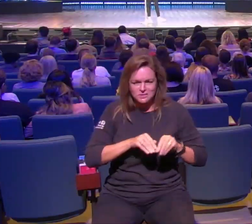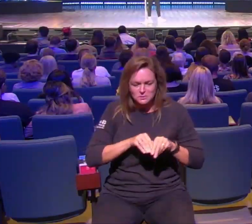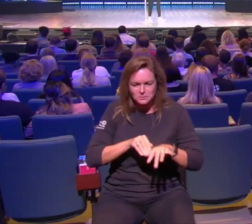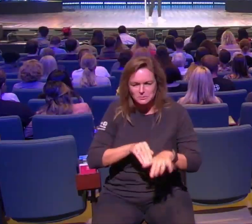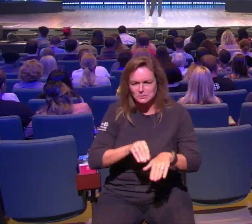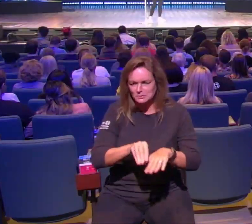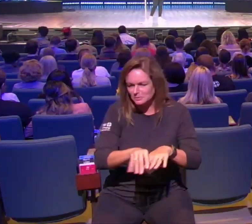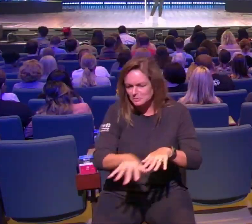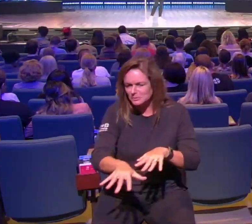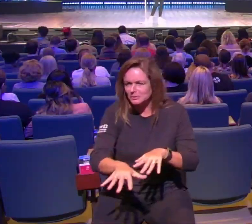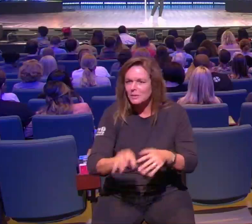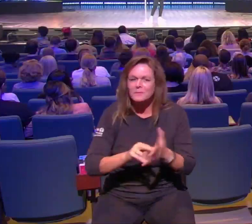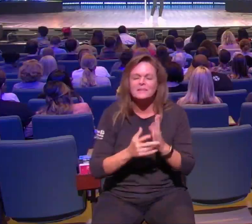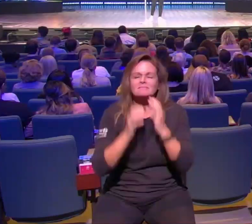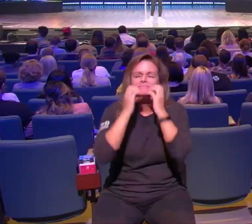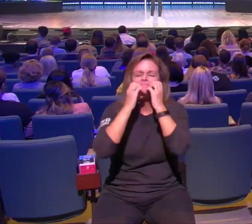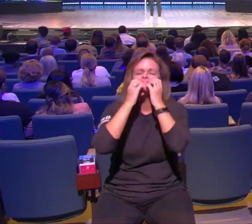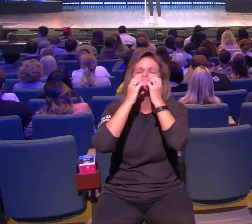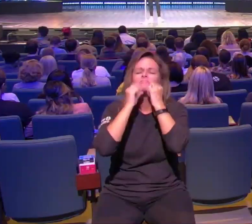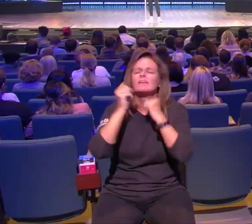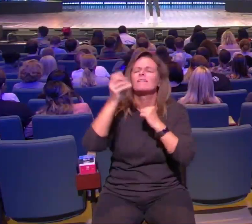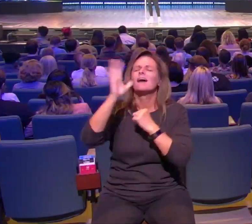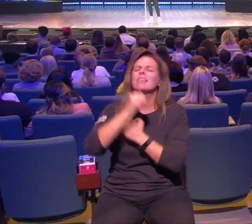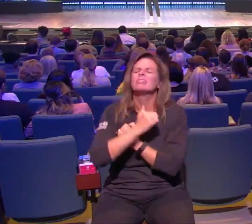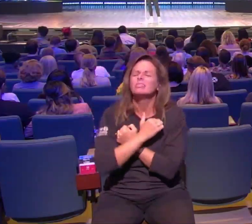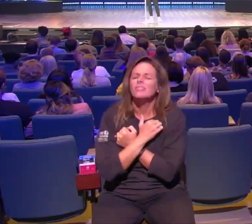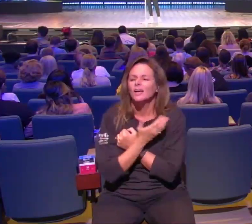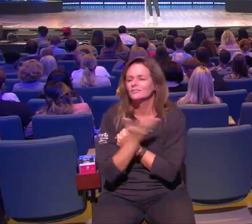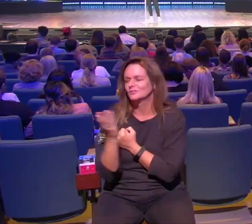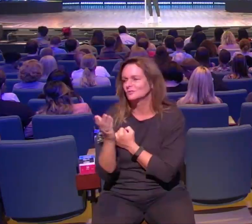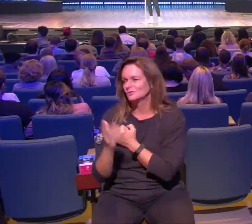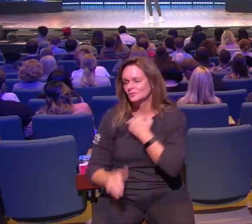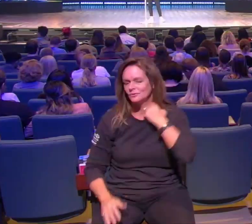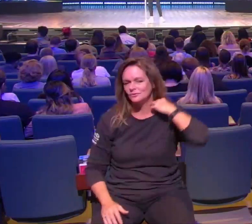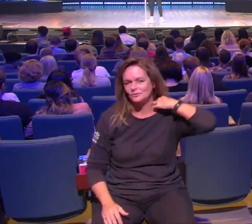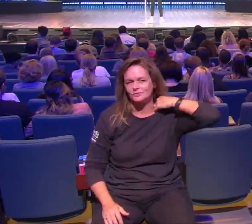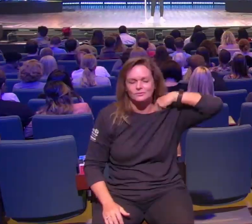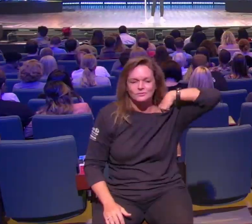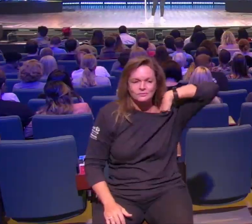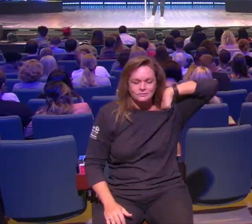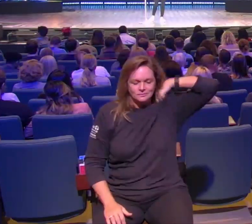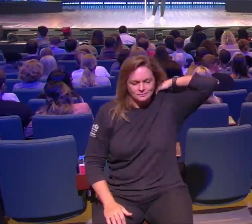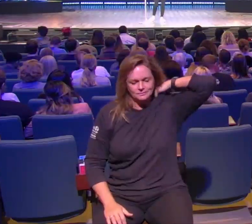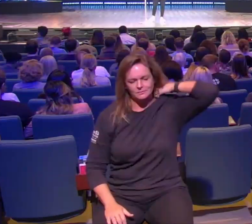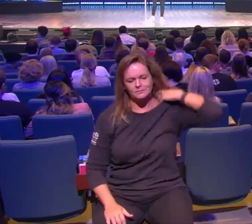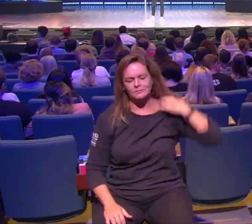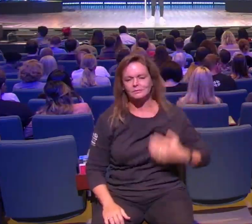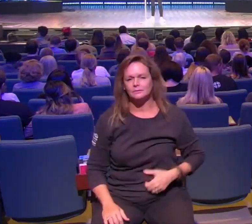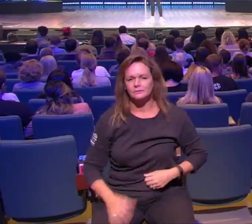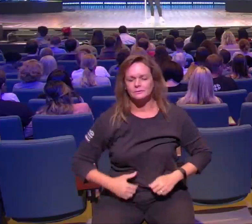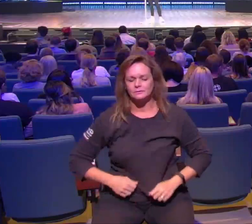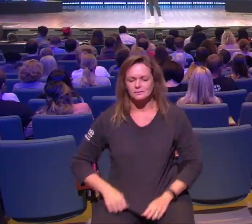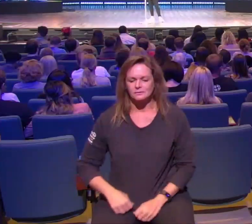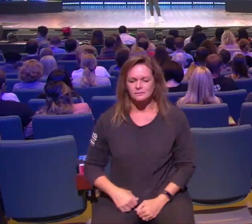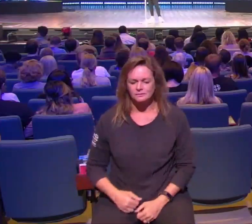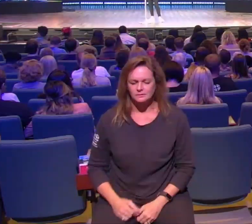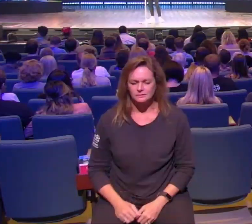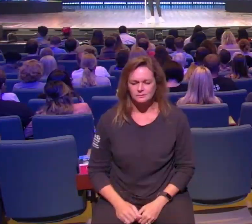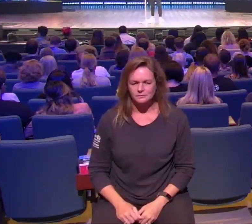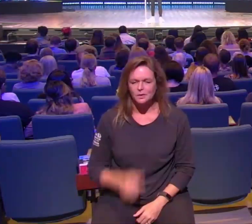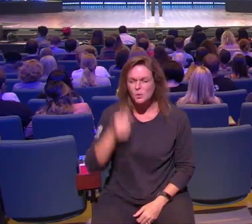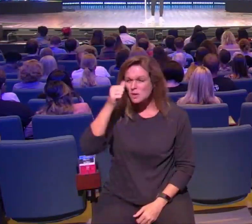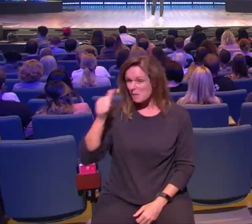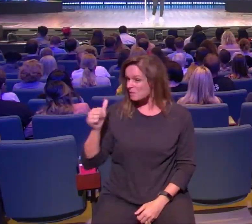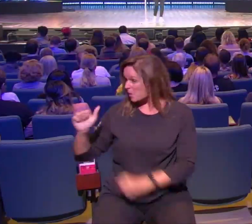unwanted. I want you to know that God says that you are a masterpiece. You are accepted.